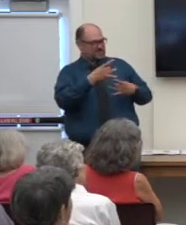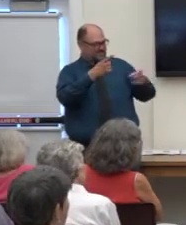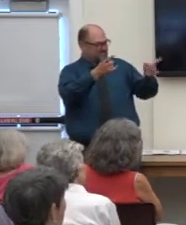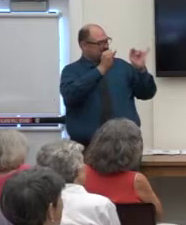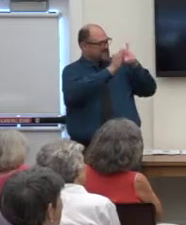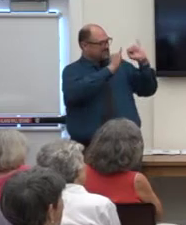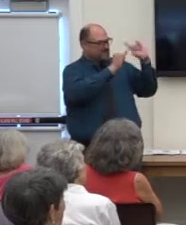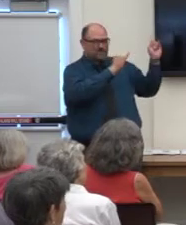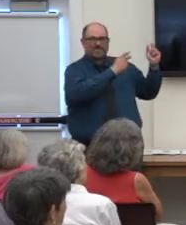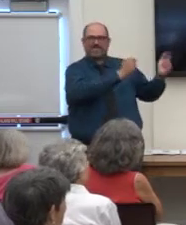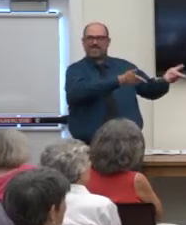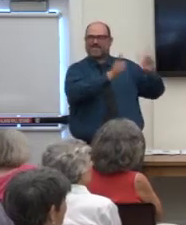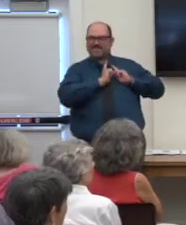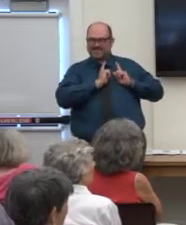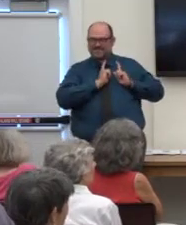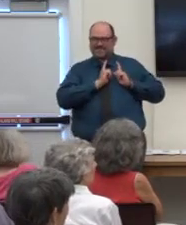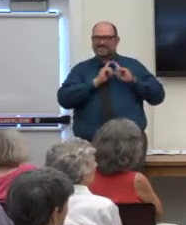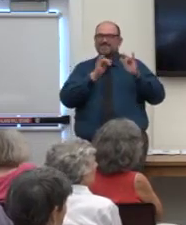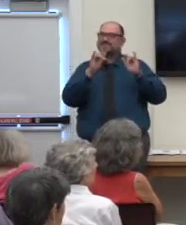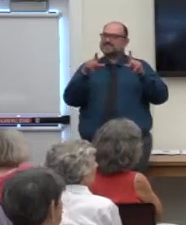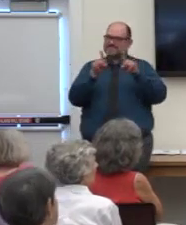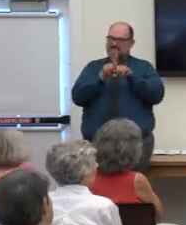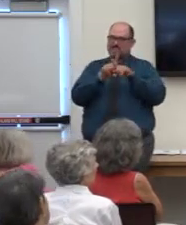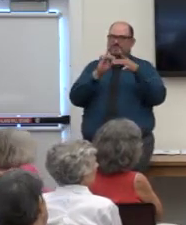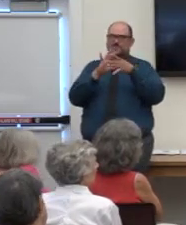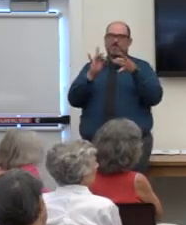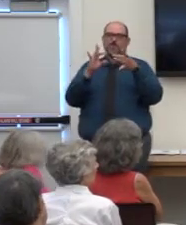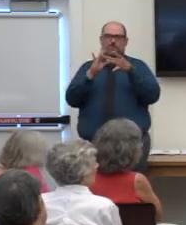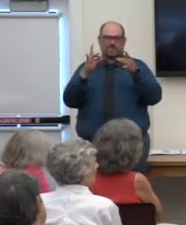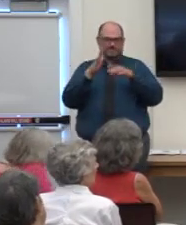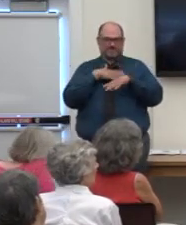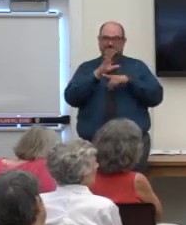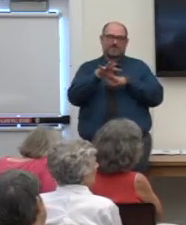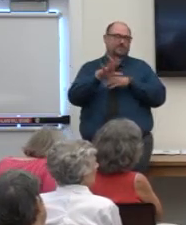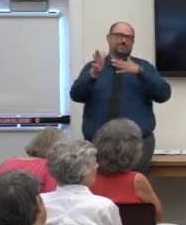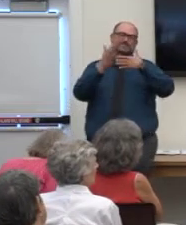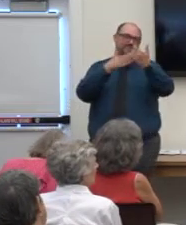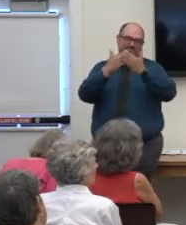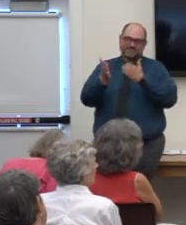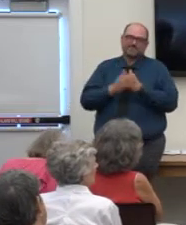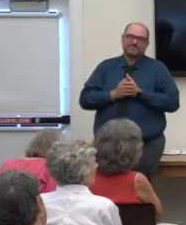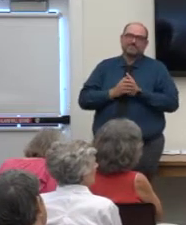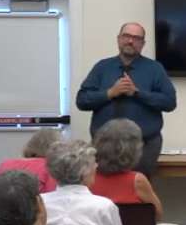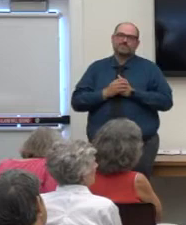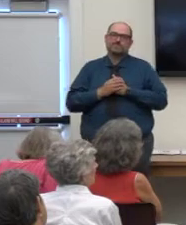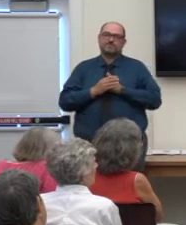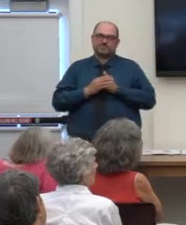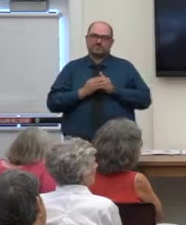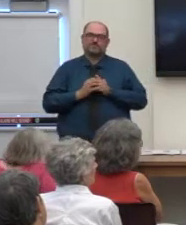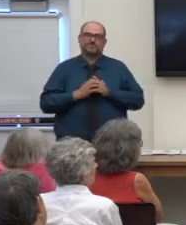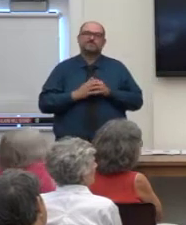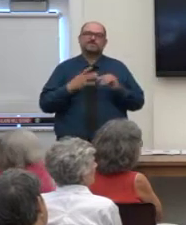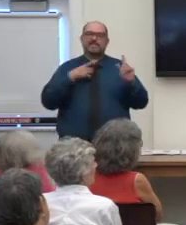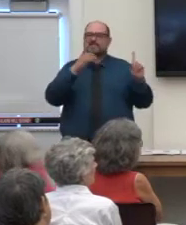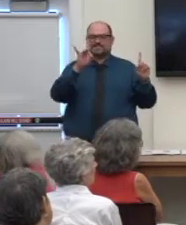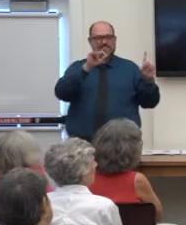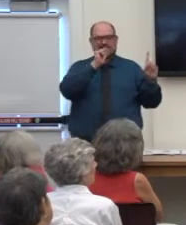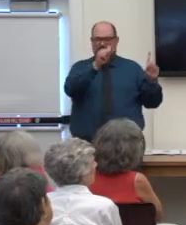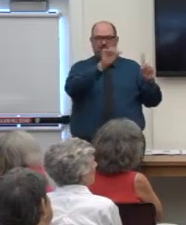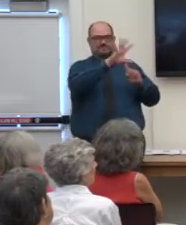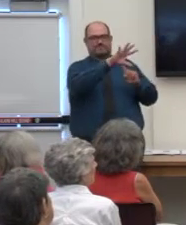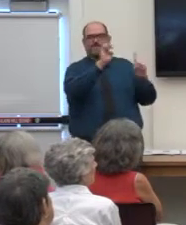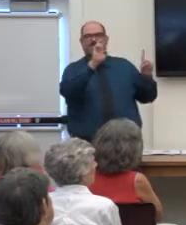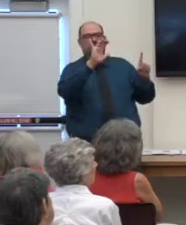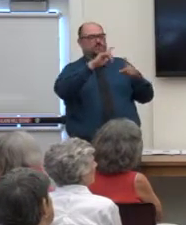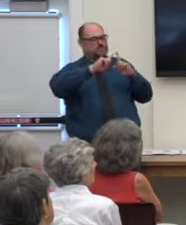tape. And Eric, we didn't video Eric Cottle until many years later because I thought he was